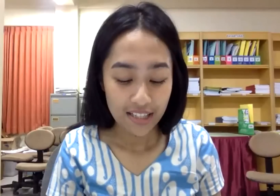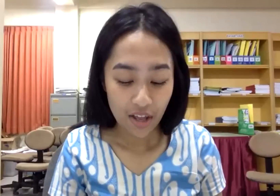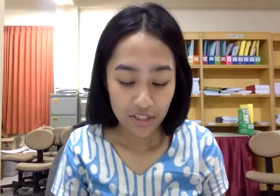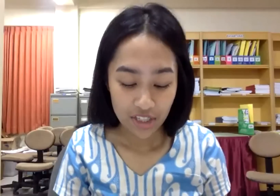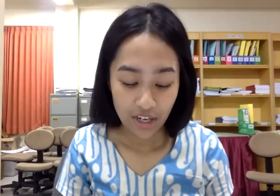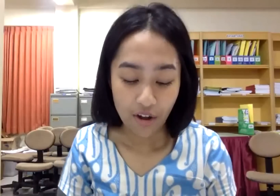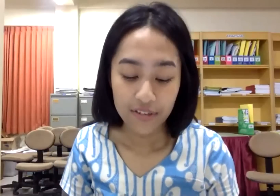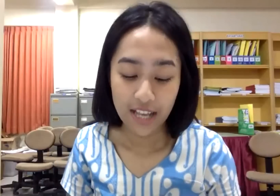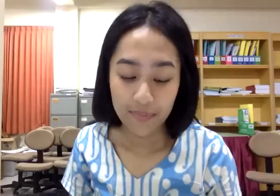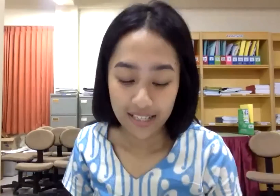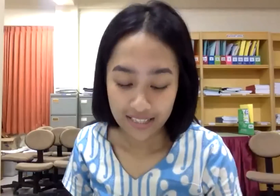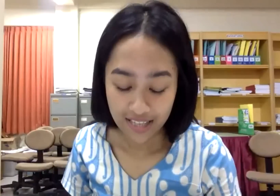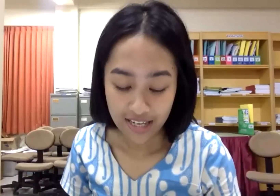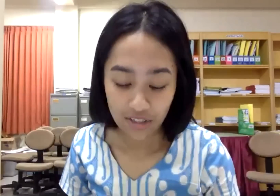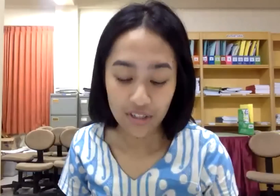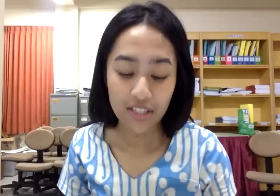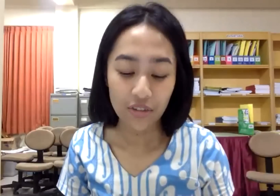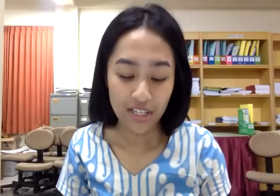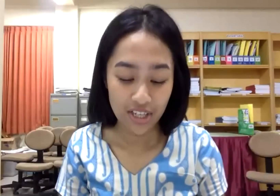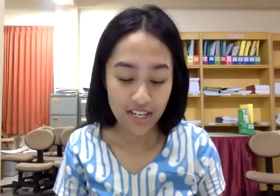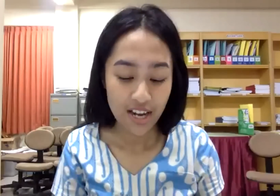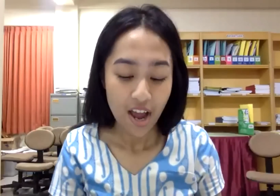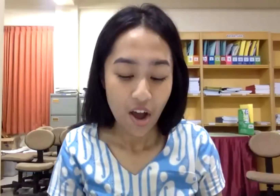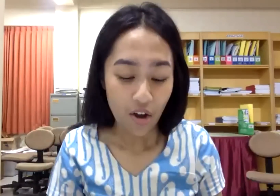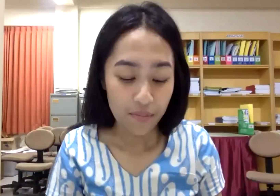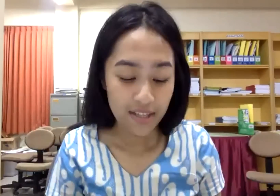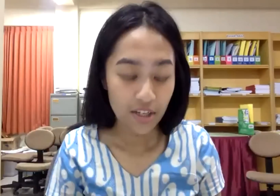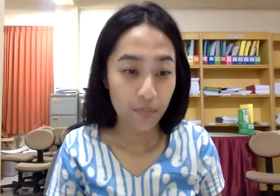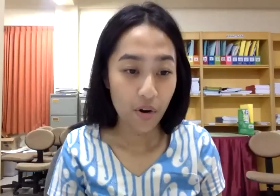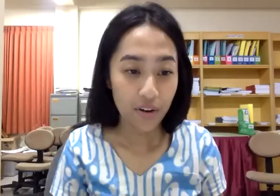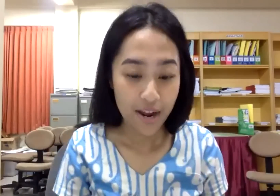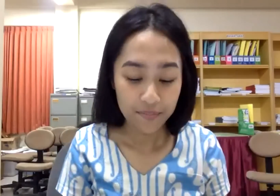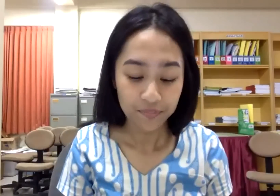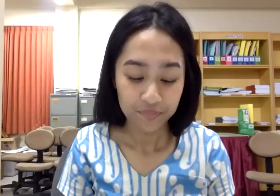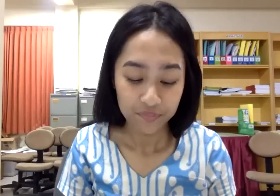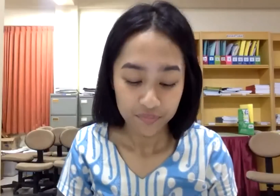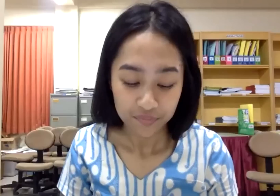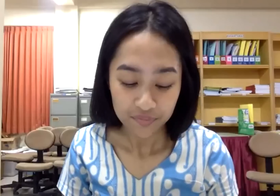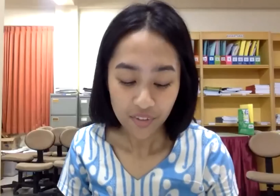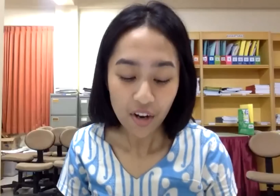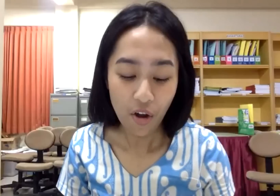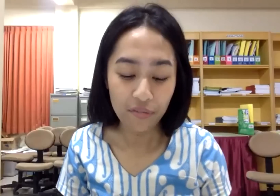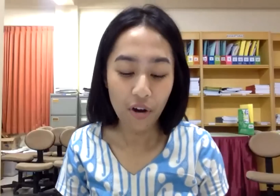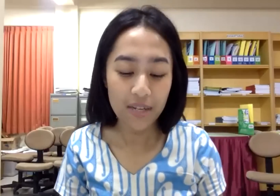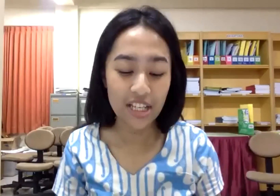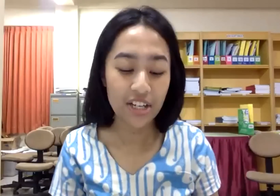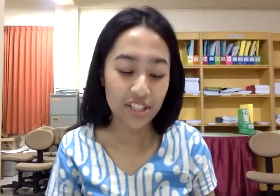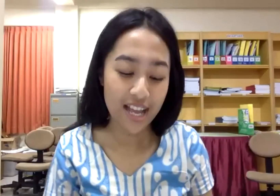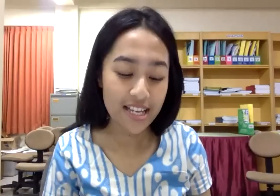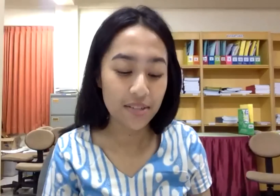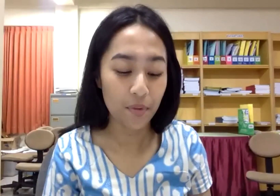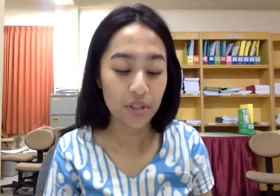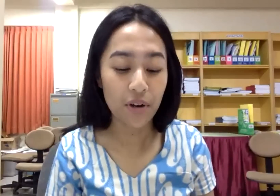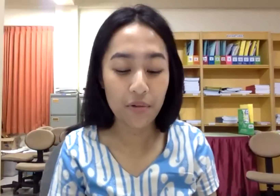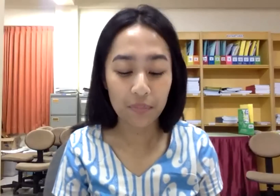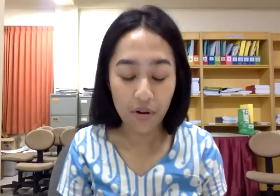and the Launching of Disability Studies Concentration on Master Program of Women Gender